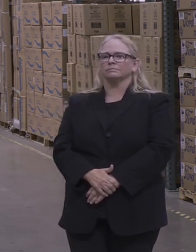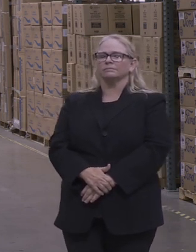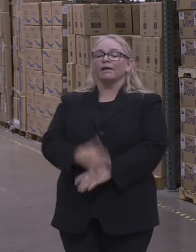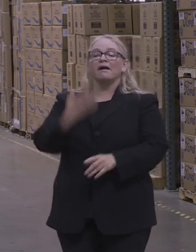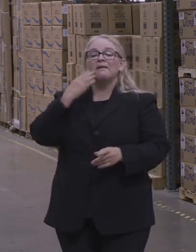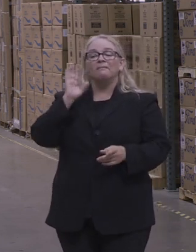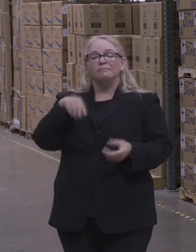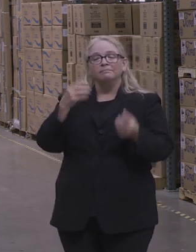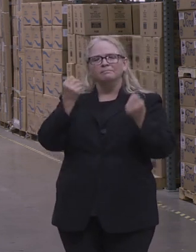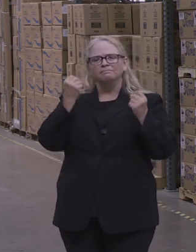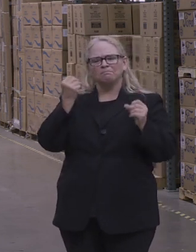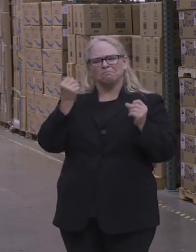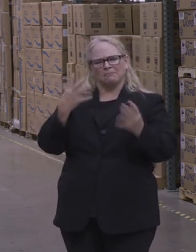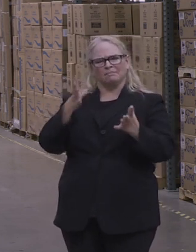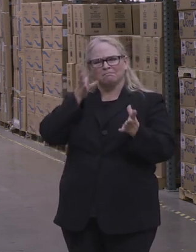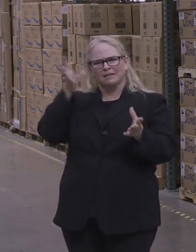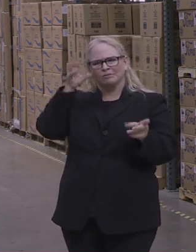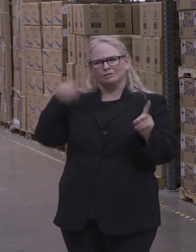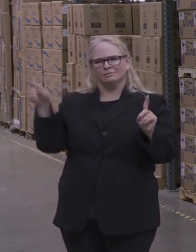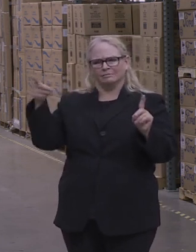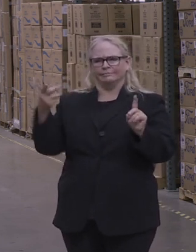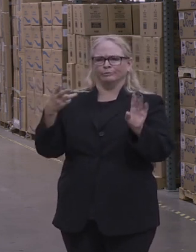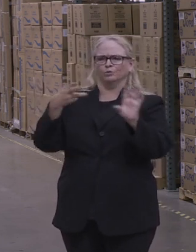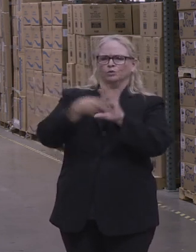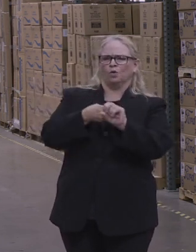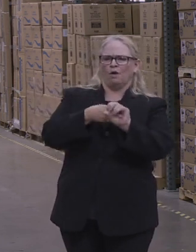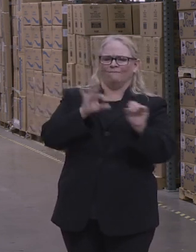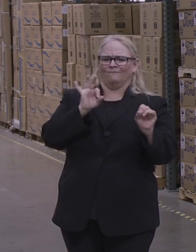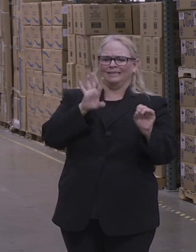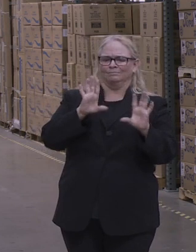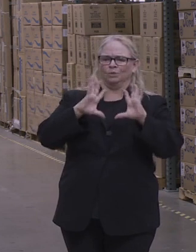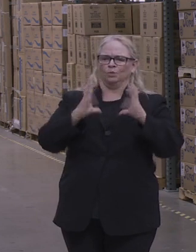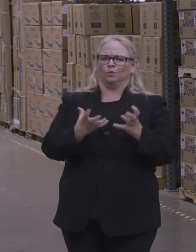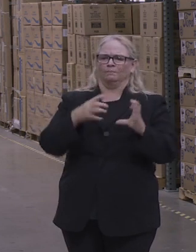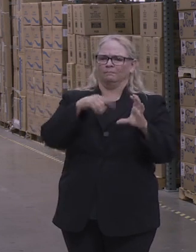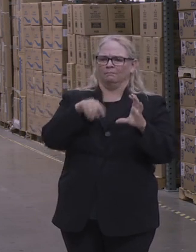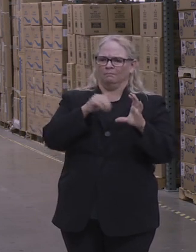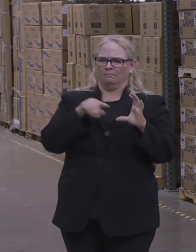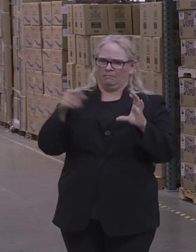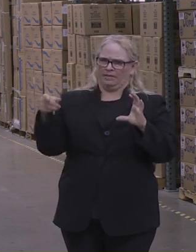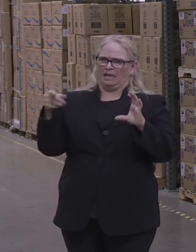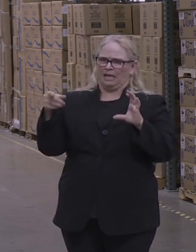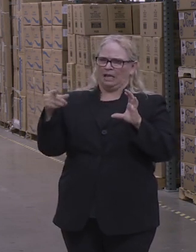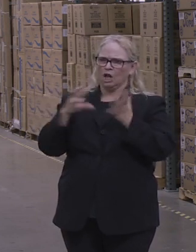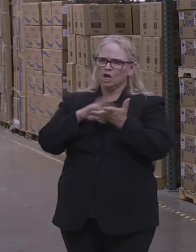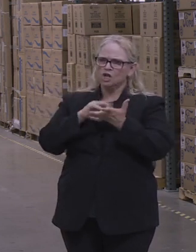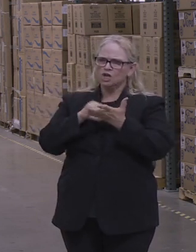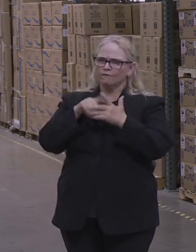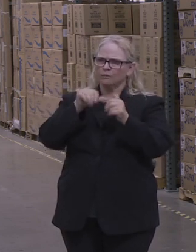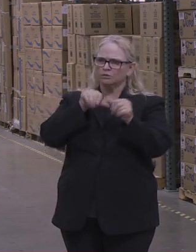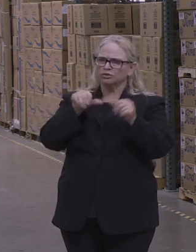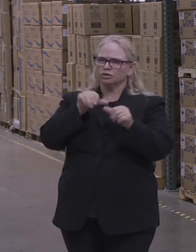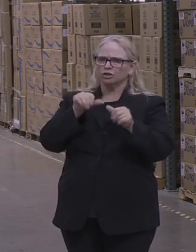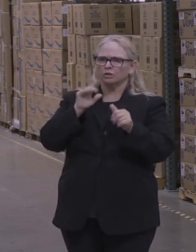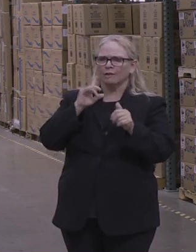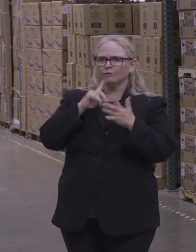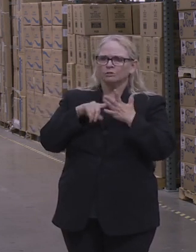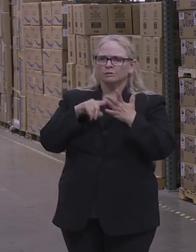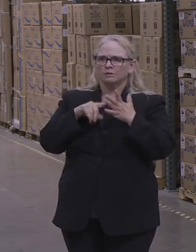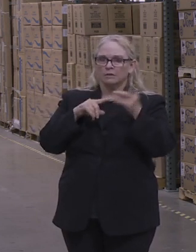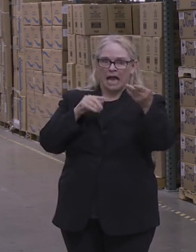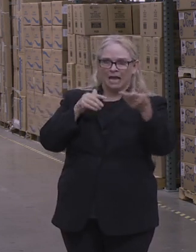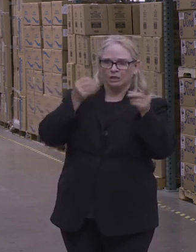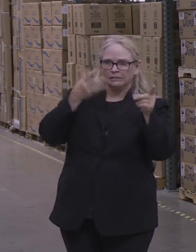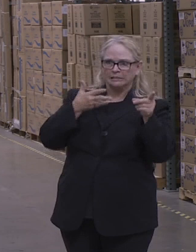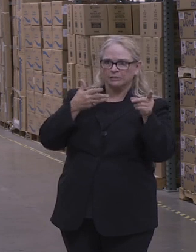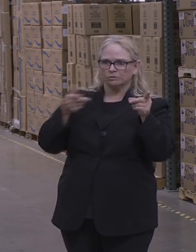Schools Facebook group and are making plans for shared family distance learning with either a hired teacher or tutor. Will you and